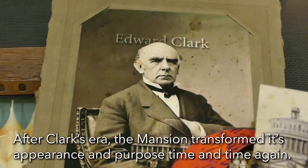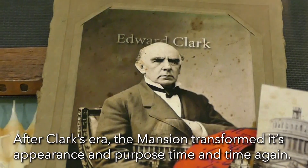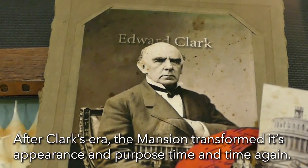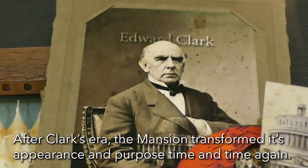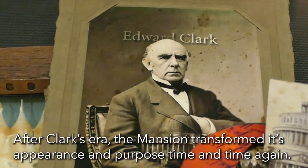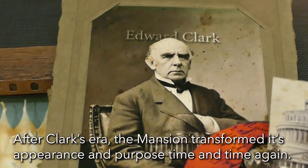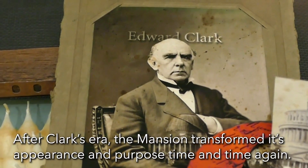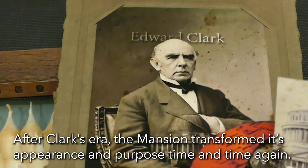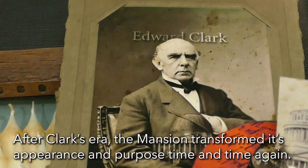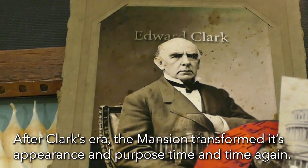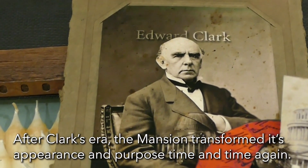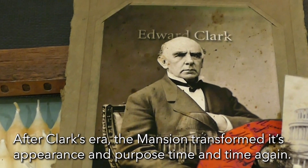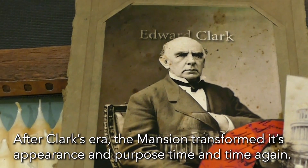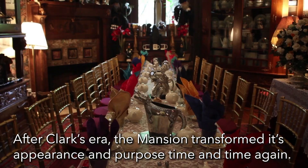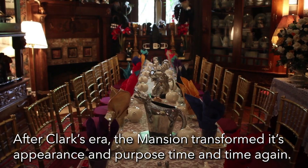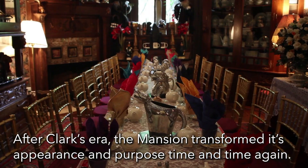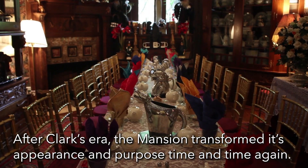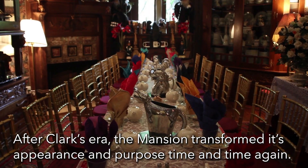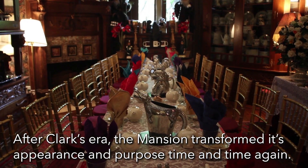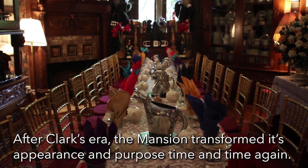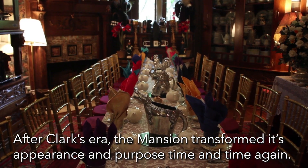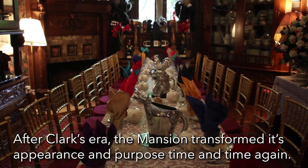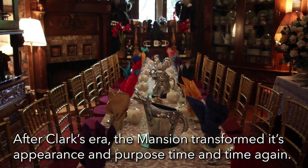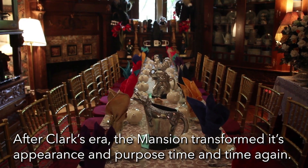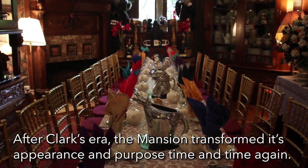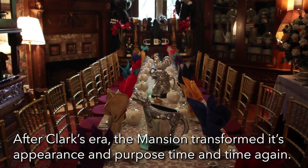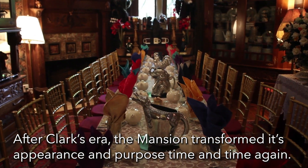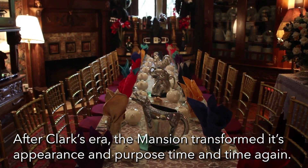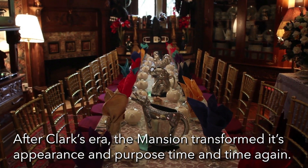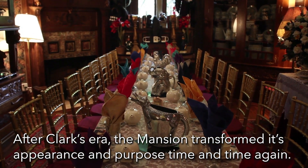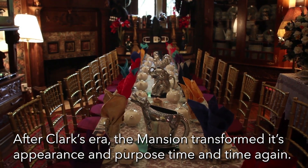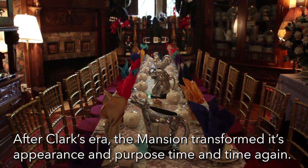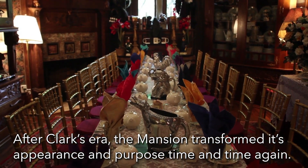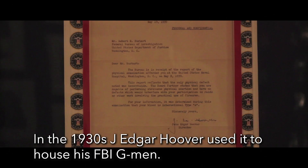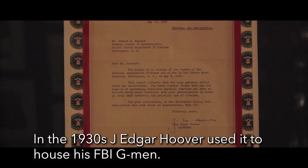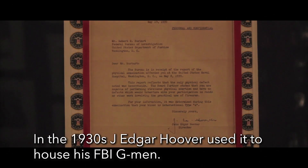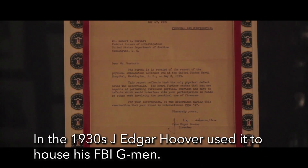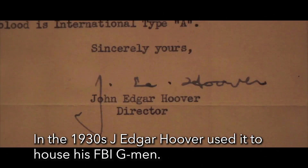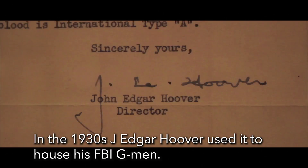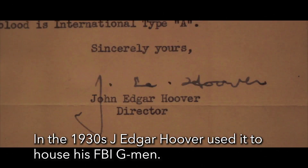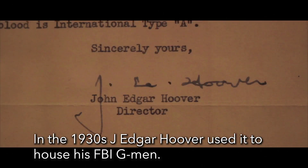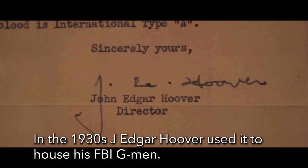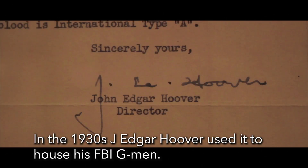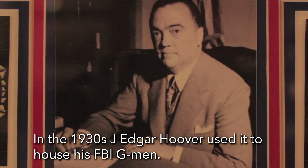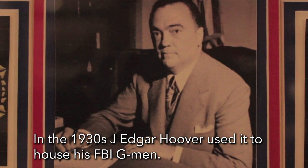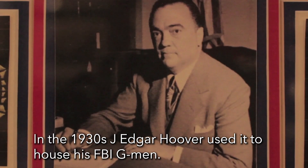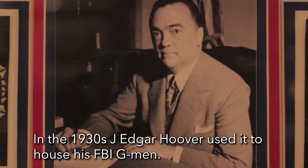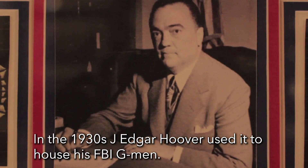After Clark's era, the mansion transformed its appearance and purpose time and time again. In the 1930s, J. Edgar Hoover